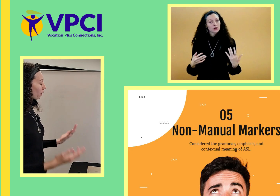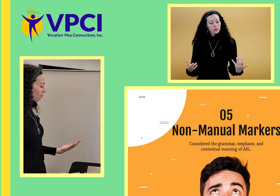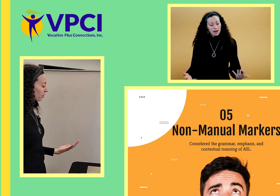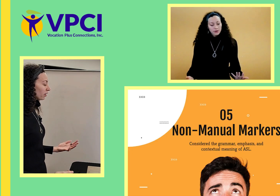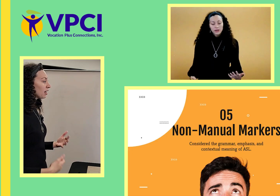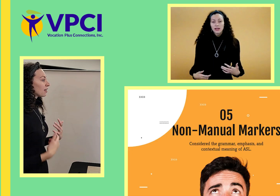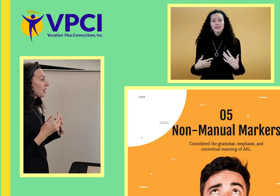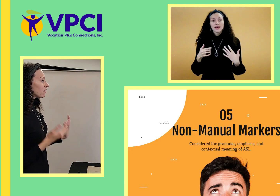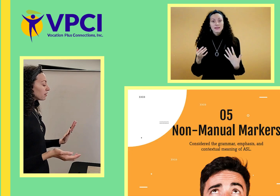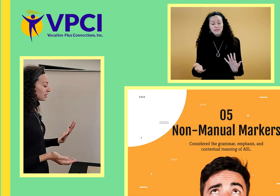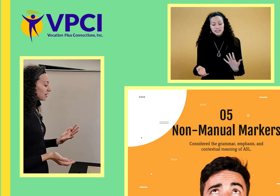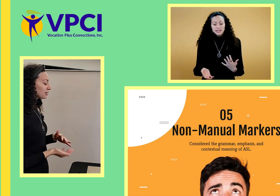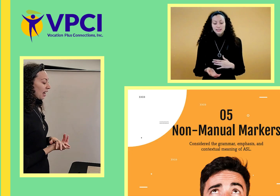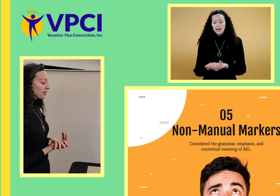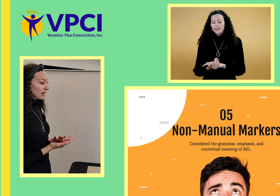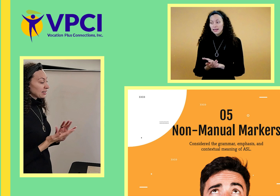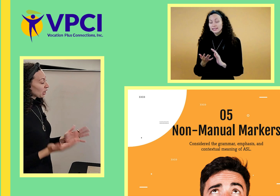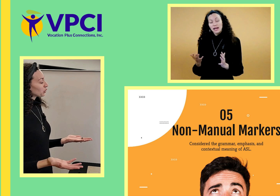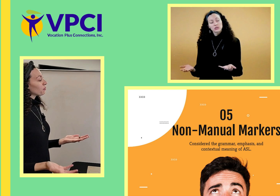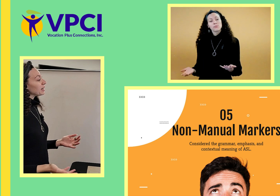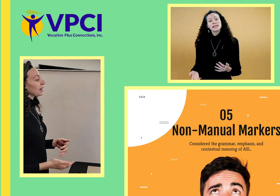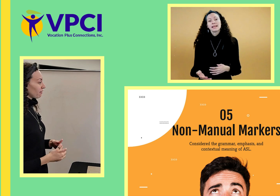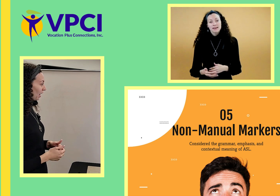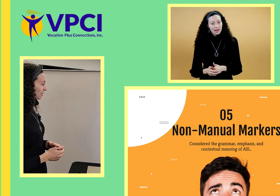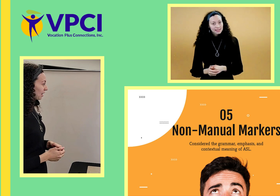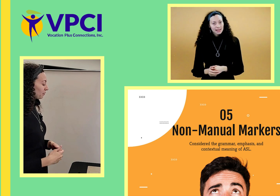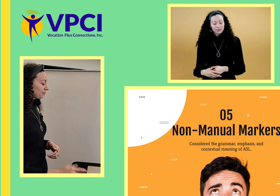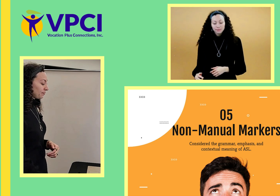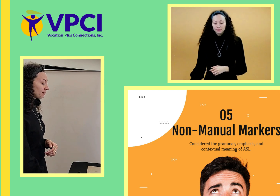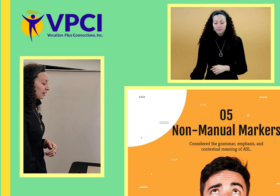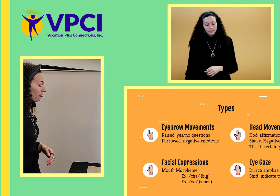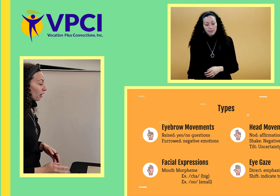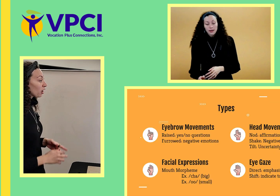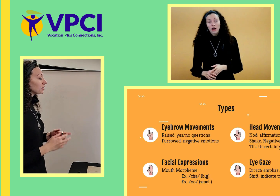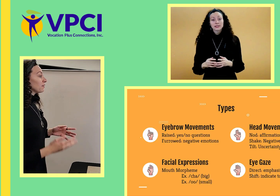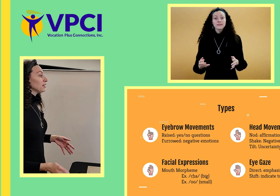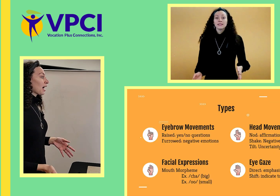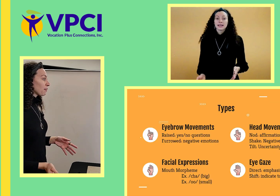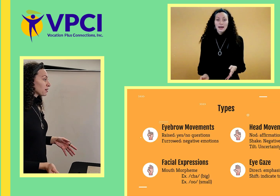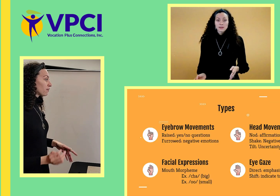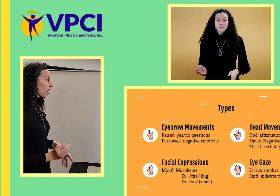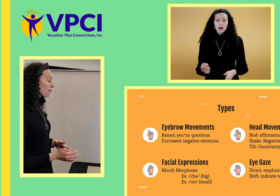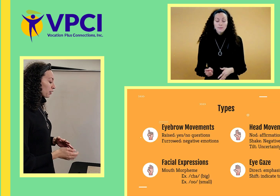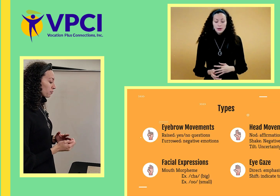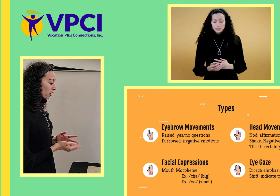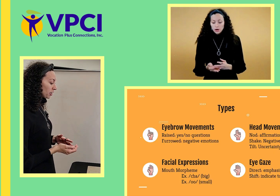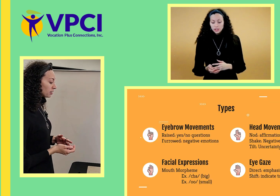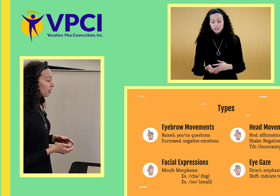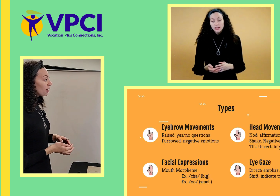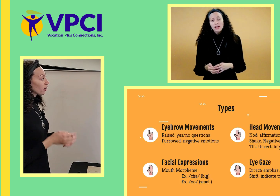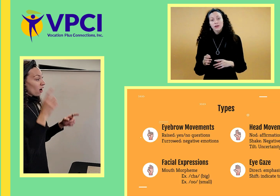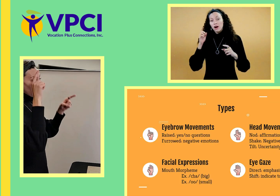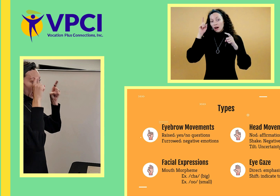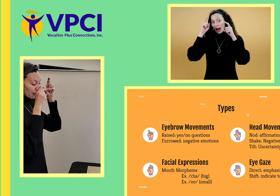considered the grammar, the emphasis, and the contextual meaning of ASL. There are different types of non-manual